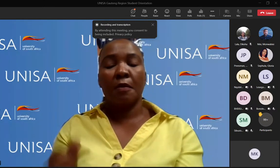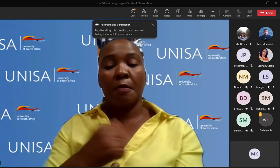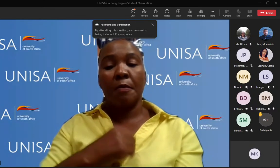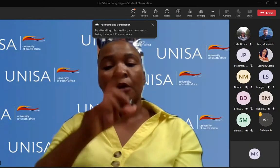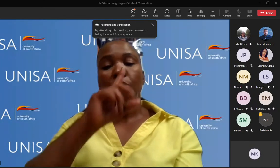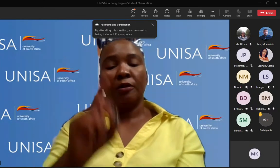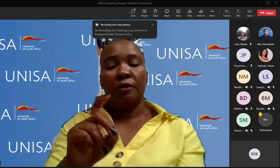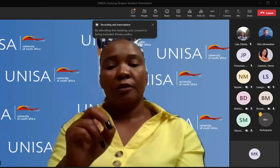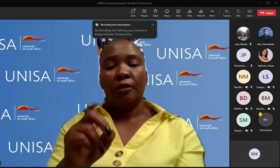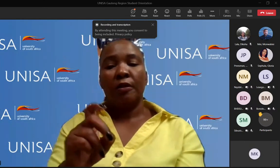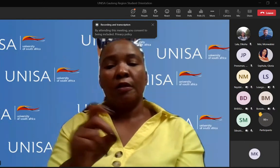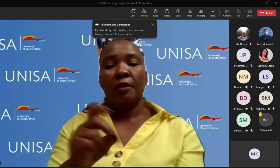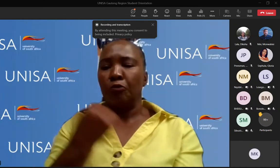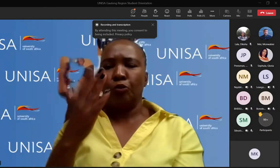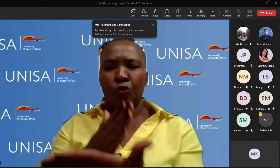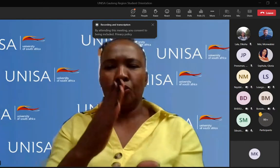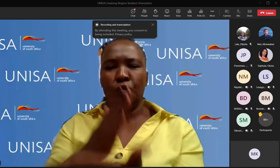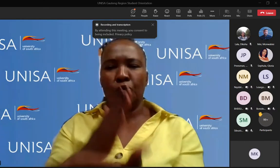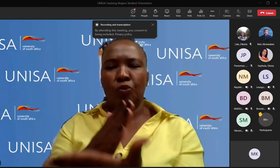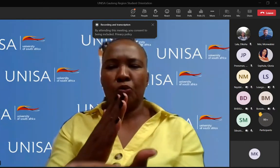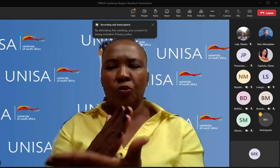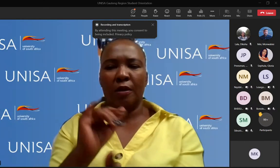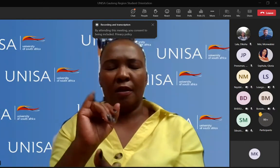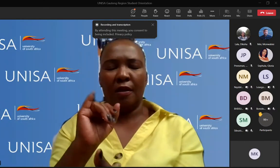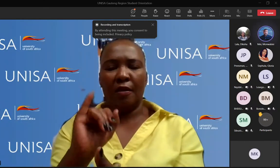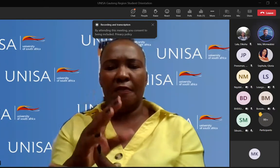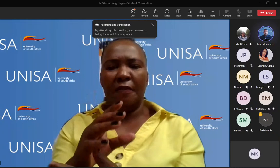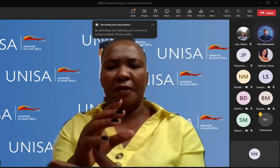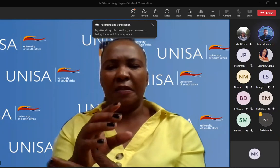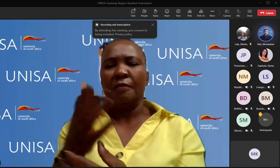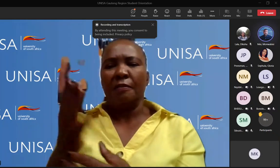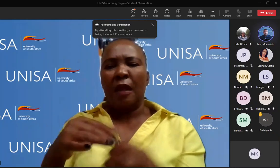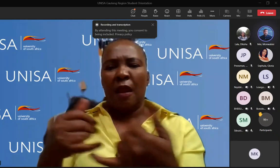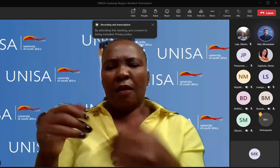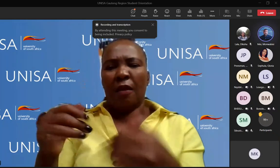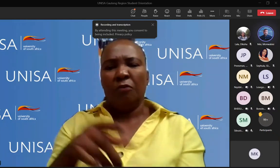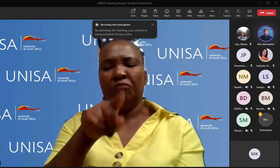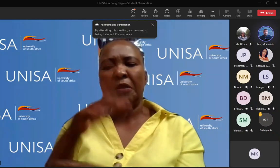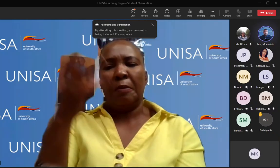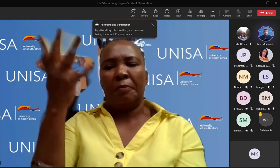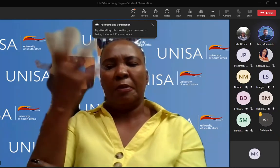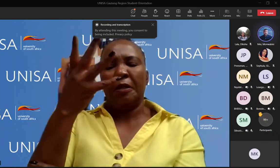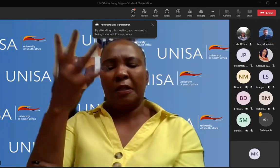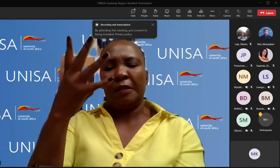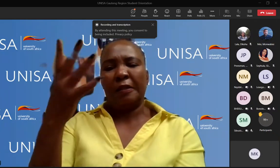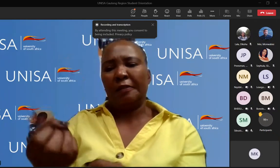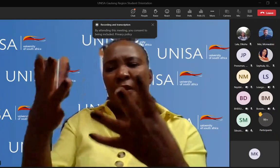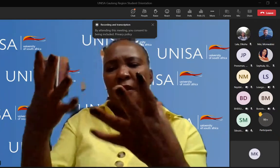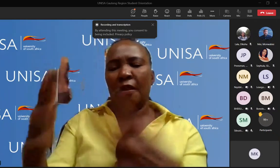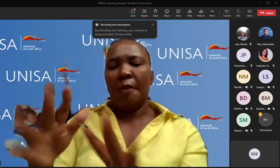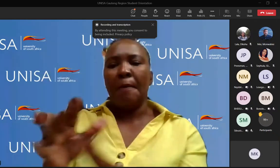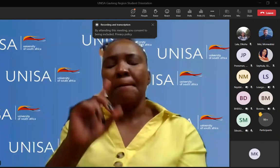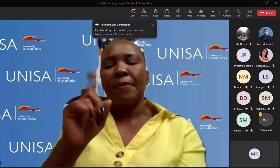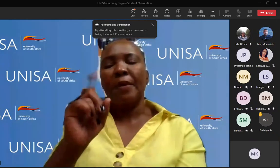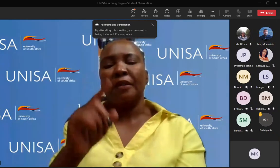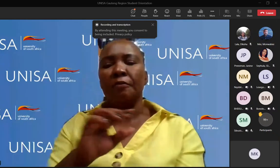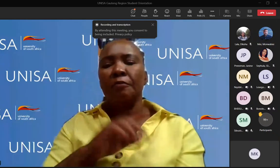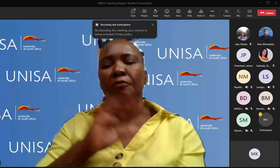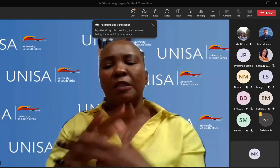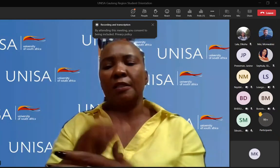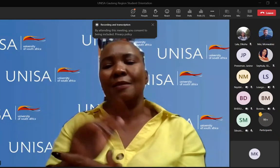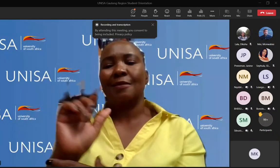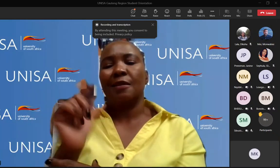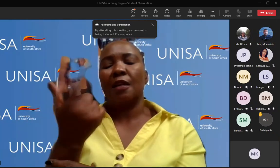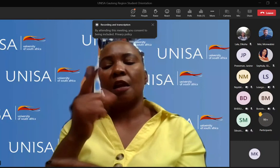I'm not sure if it's if it's aligned with what what the presentation that has just been given now but it's just a general question